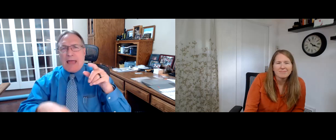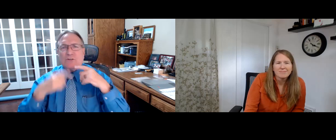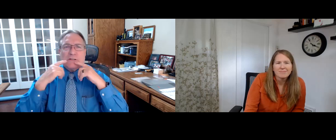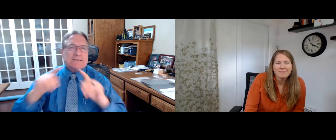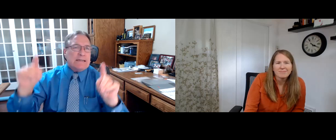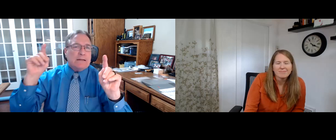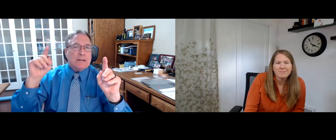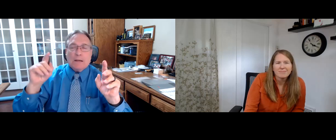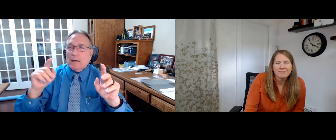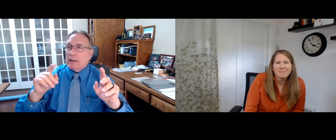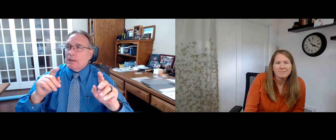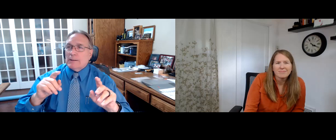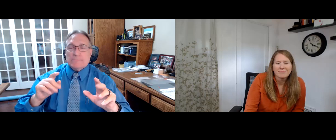can't succeed.